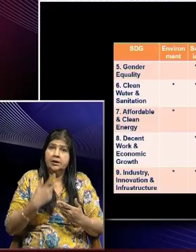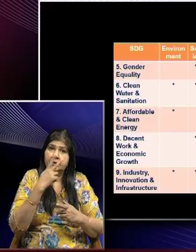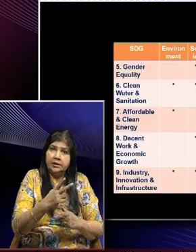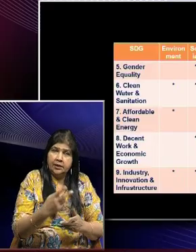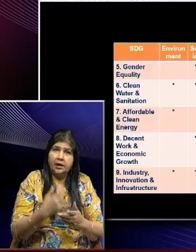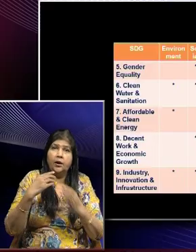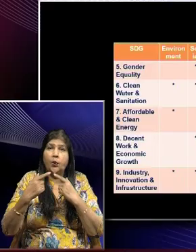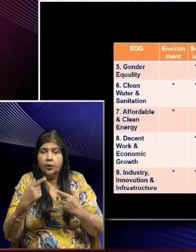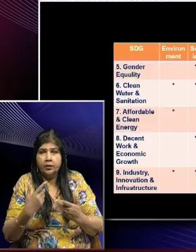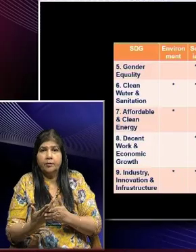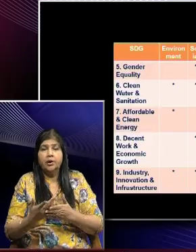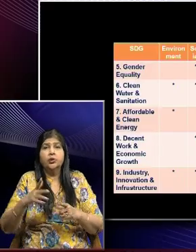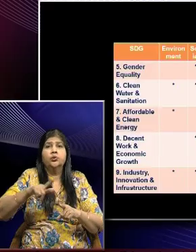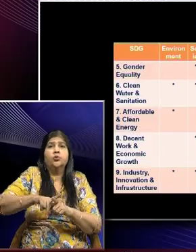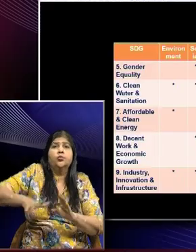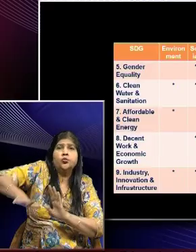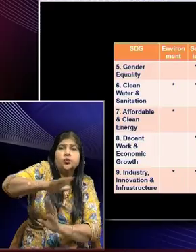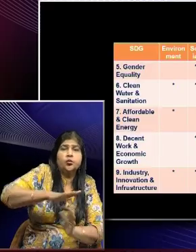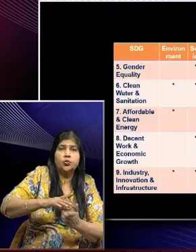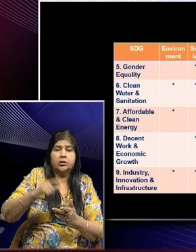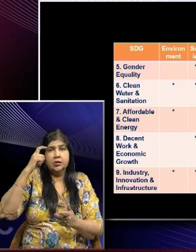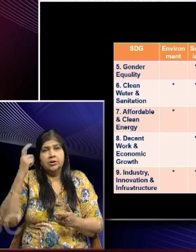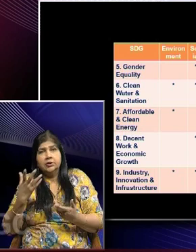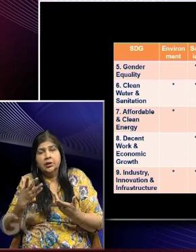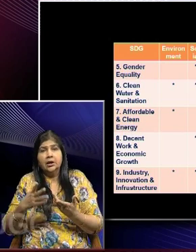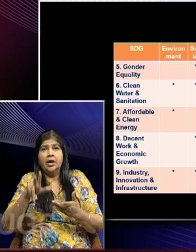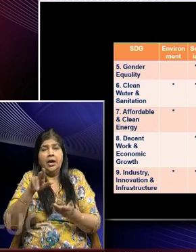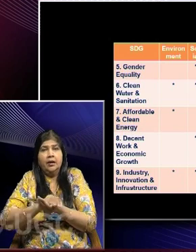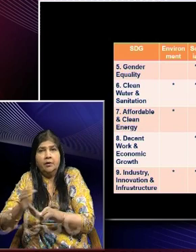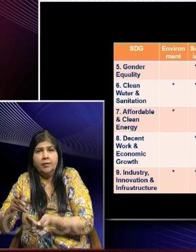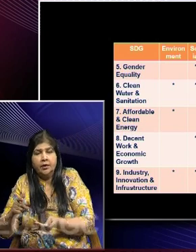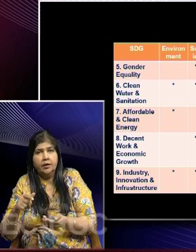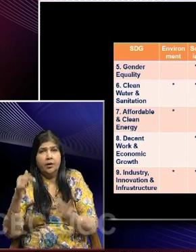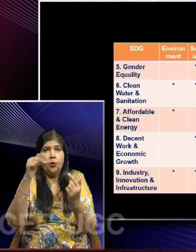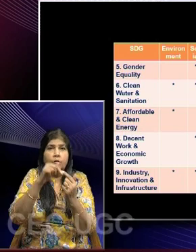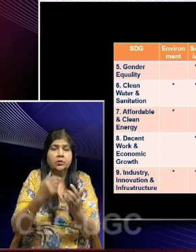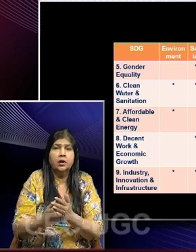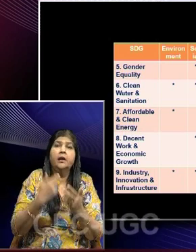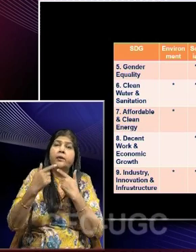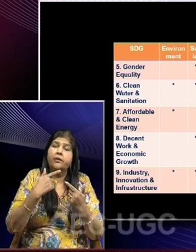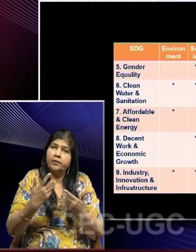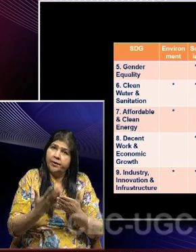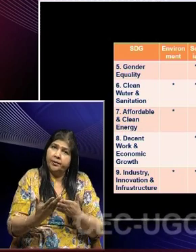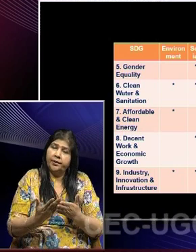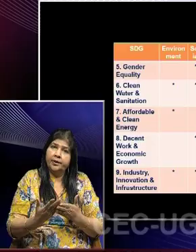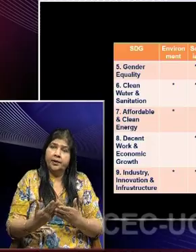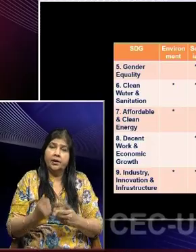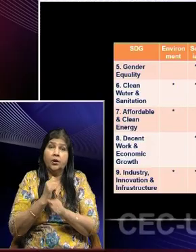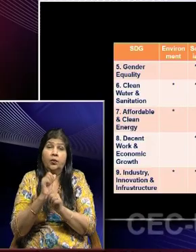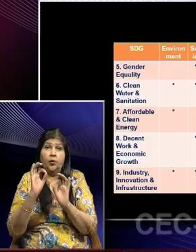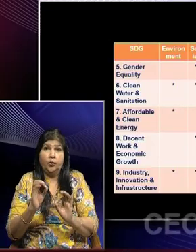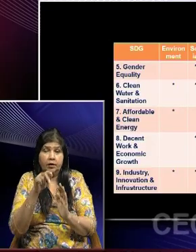are talking about the social concerns, and again the remaining 8 goals are there which talk about the governance